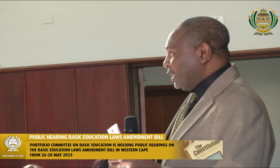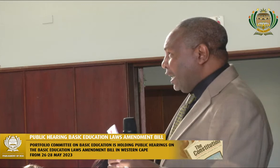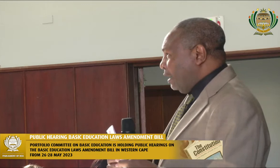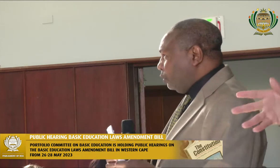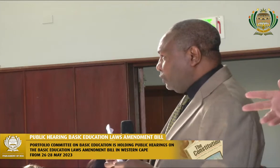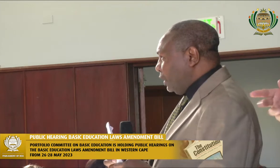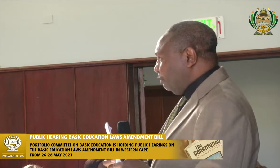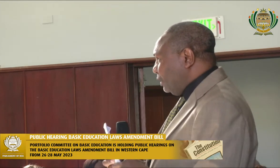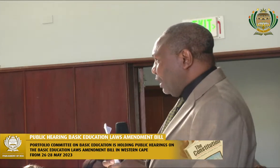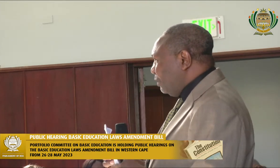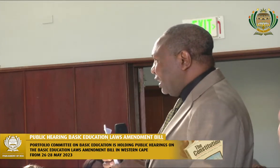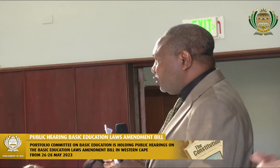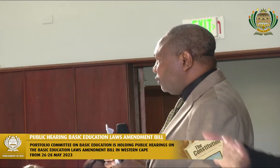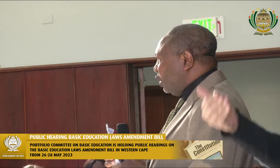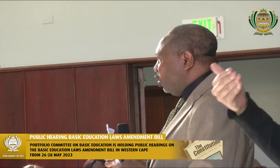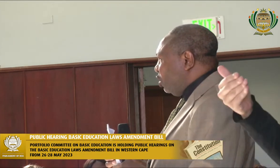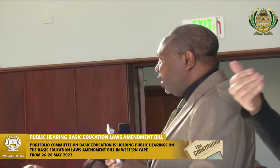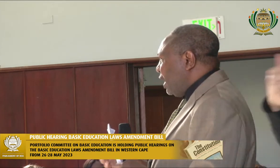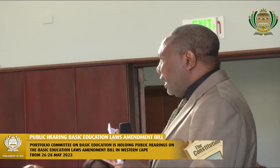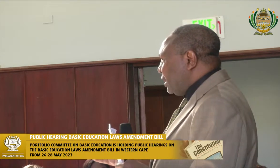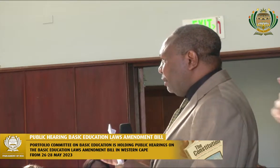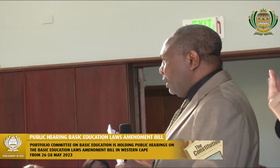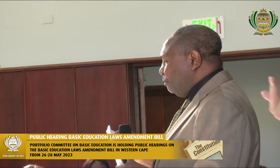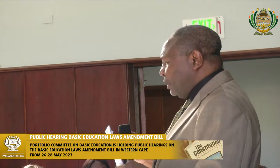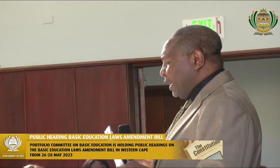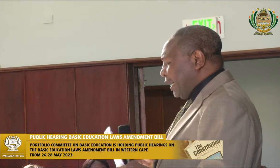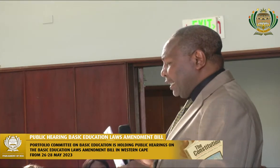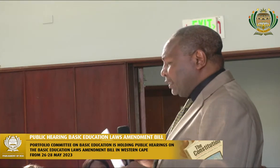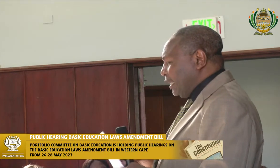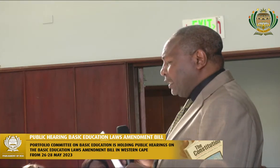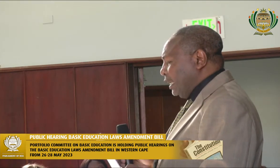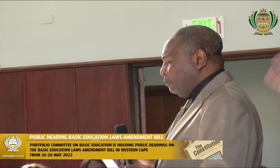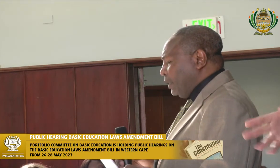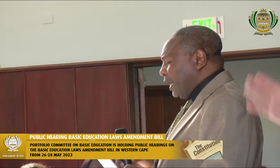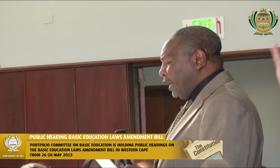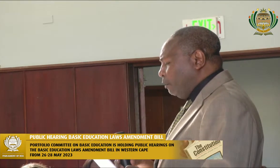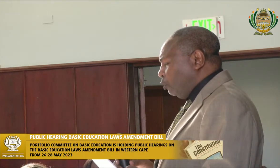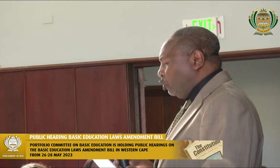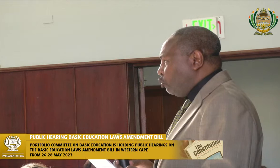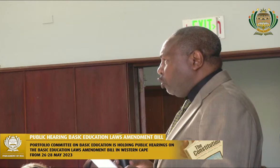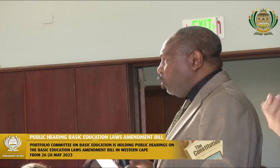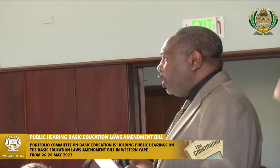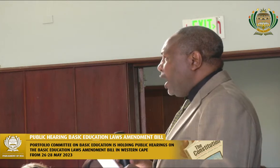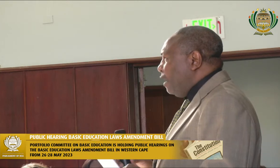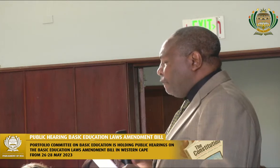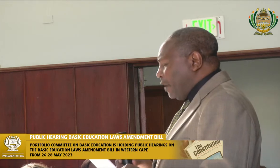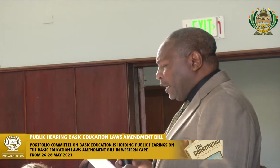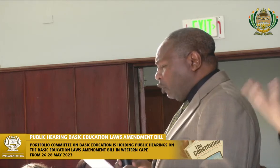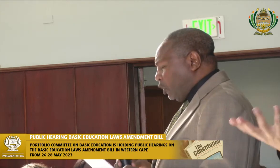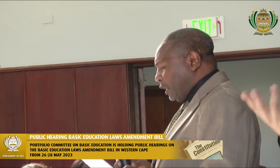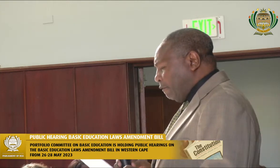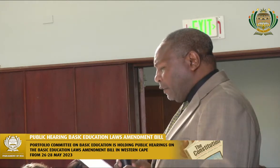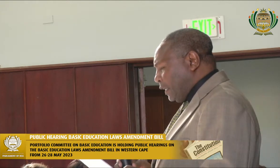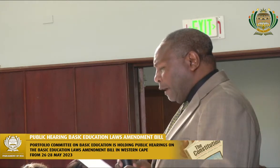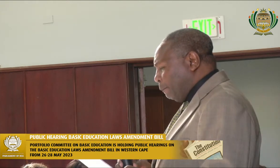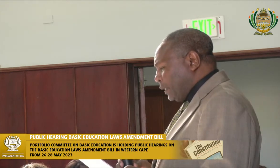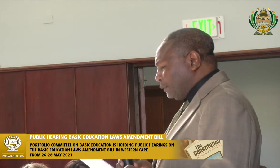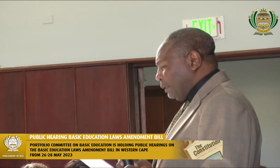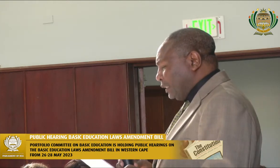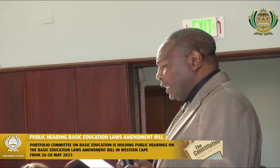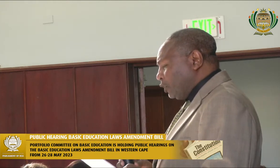to face the arm of them, the might of the law, and they may be arrested and be liable for a fine or